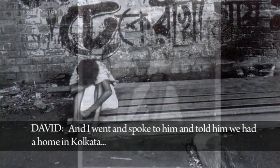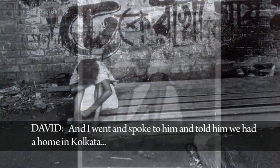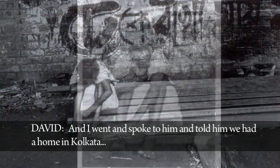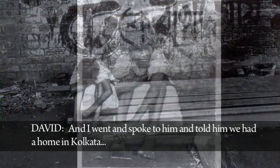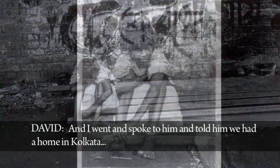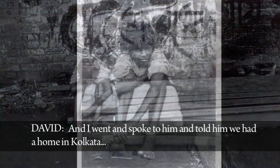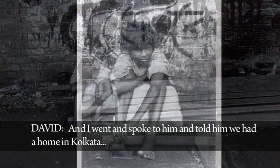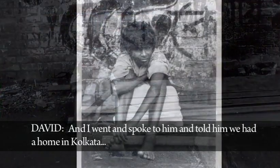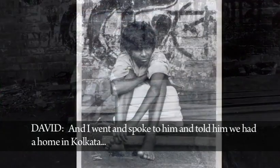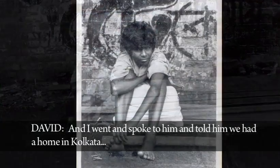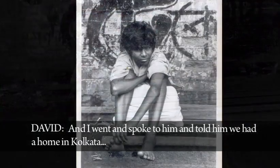and